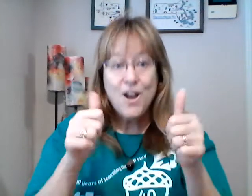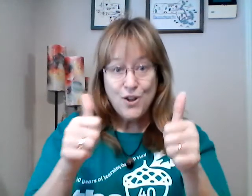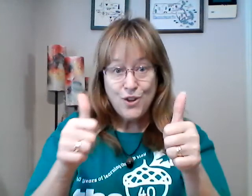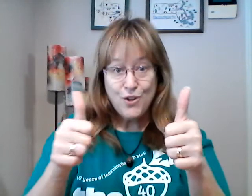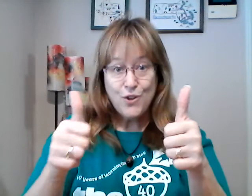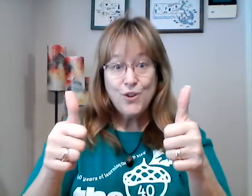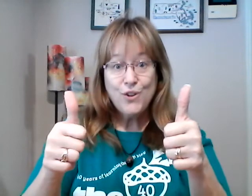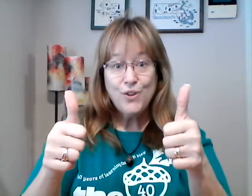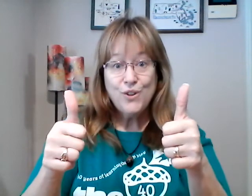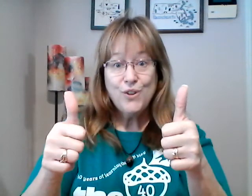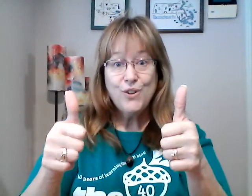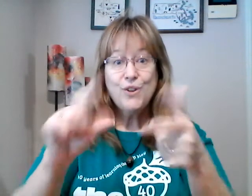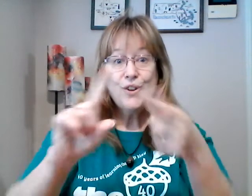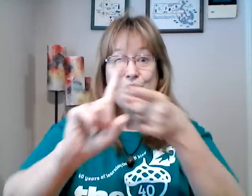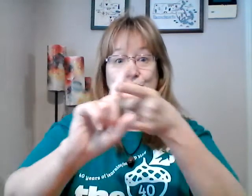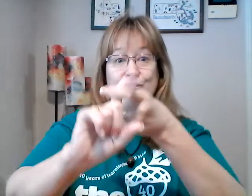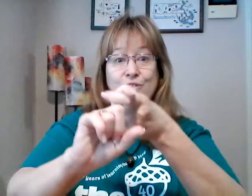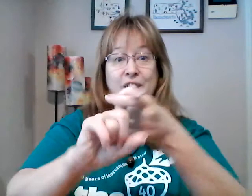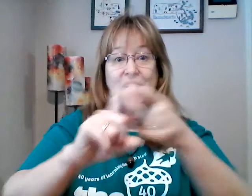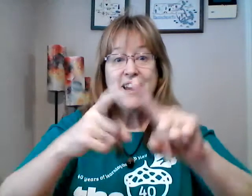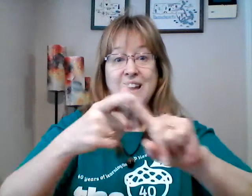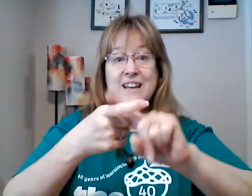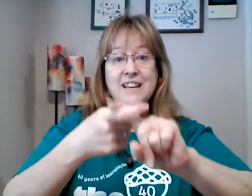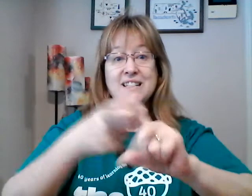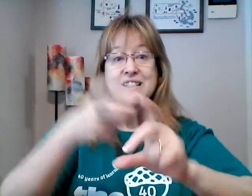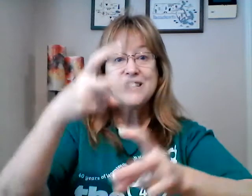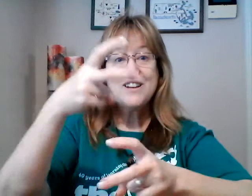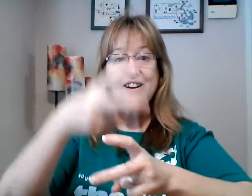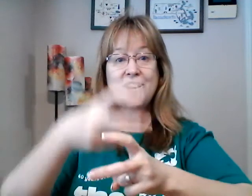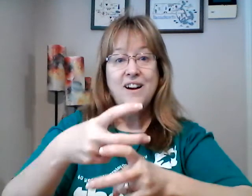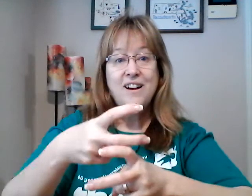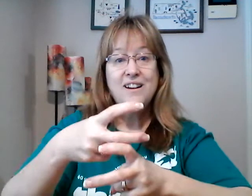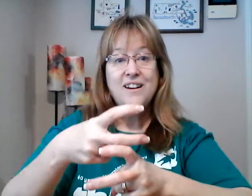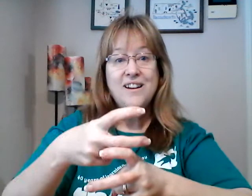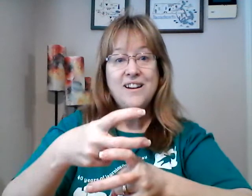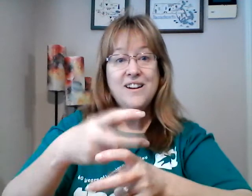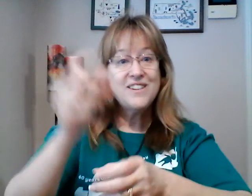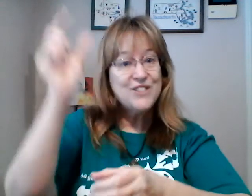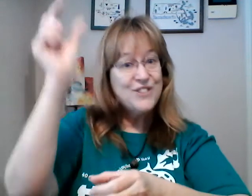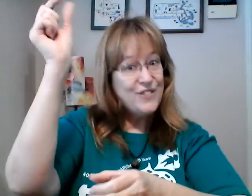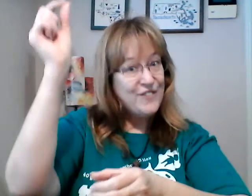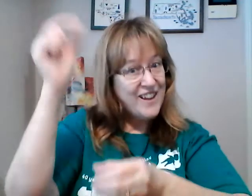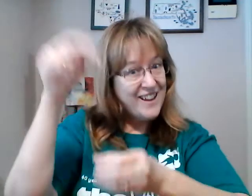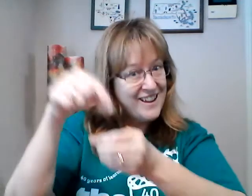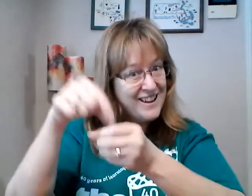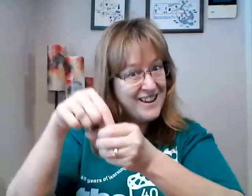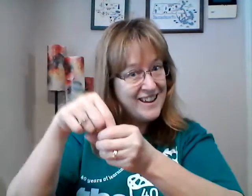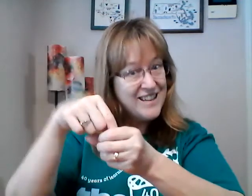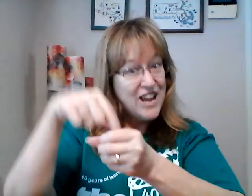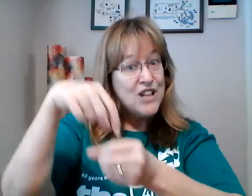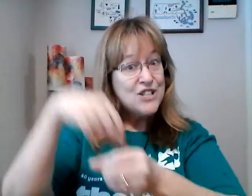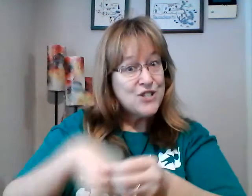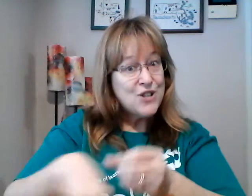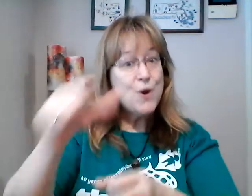Good friends are hard to find So